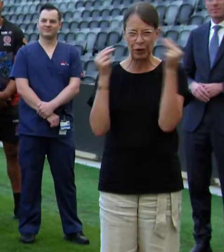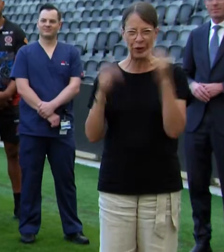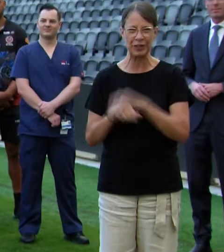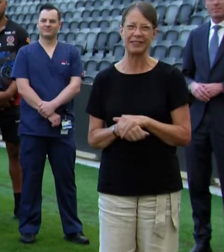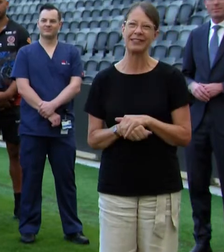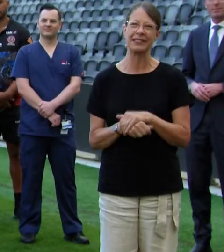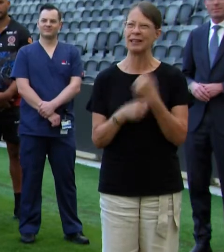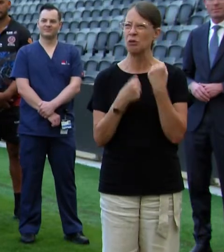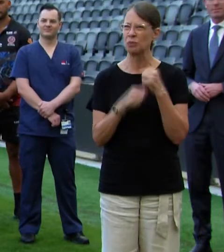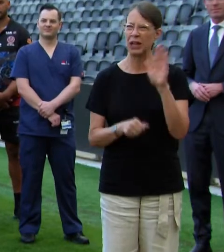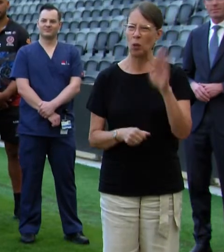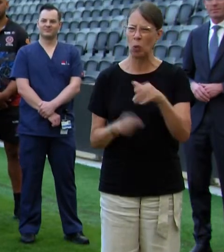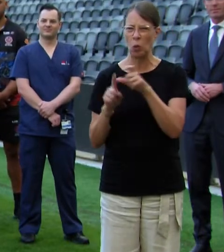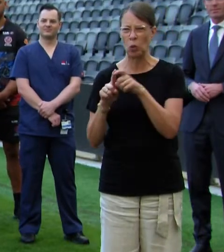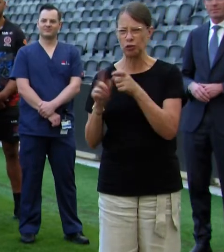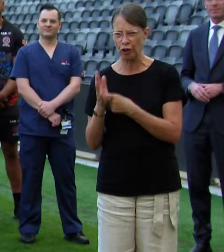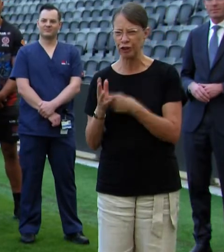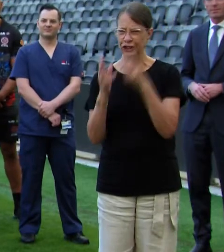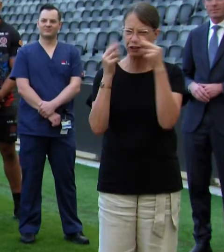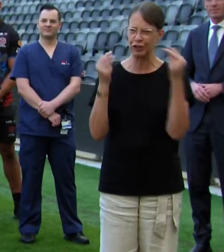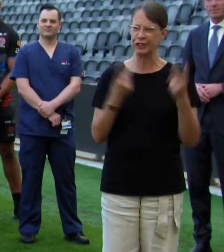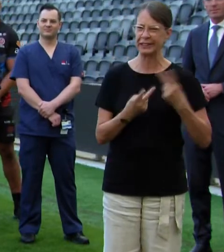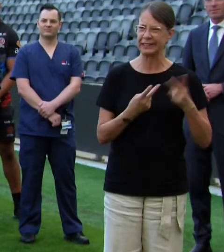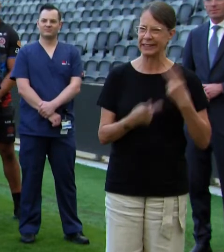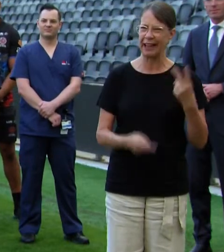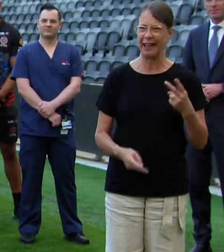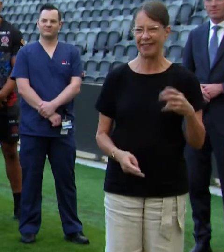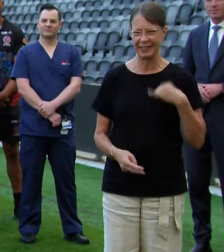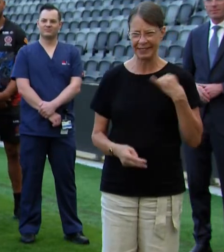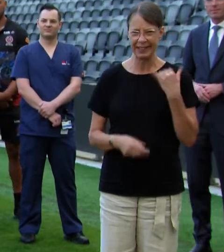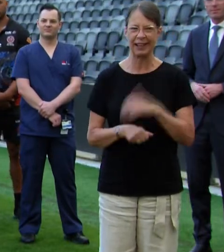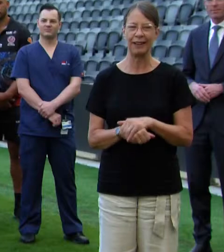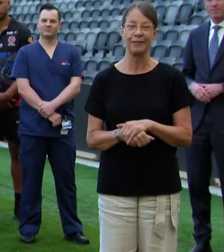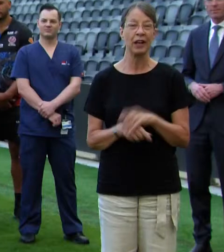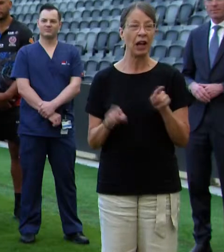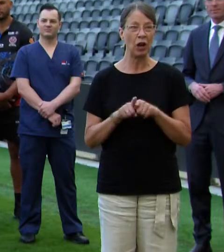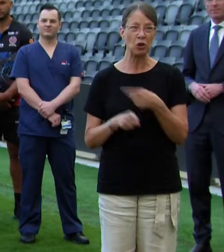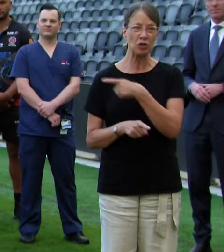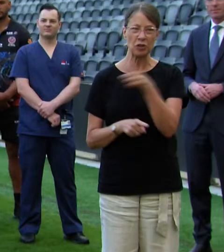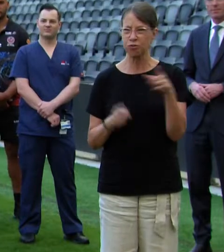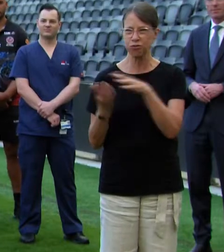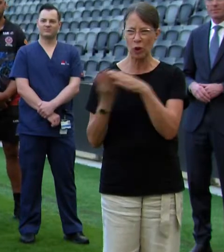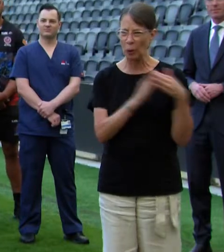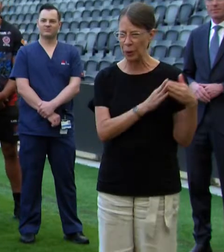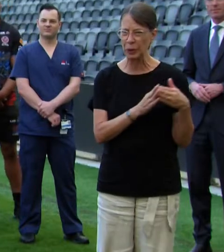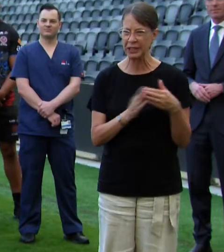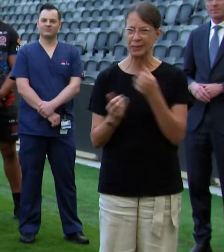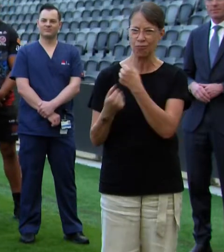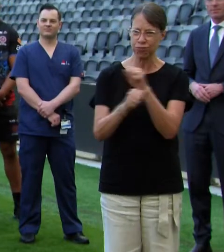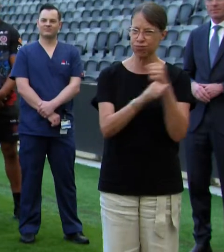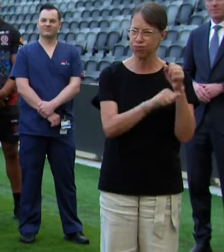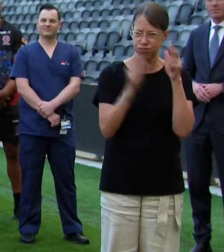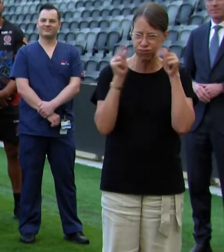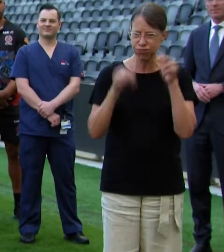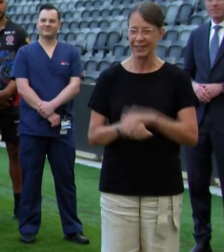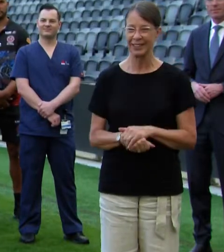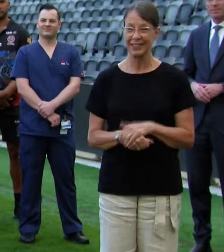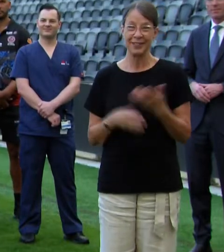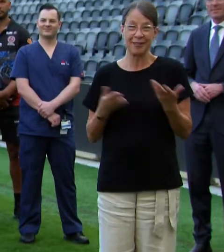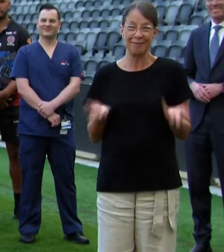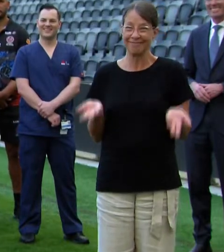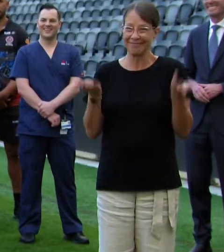of the healthcare professionals, and it will also protect all of the community as well and everyone around you. So,